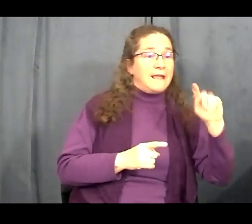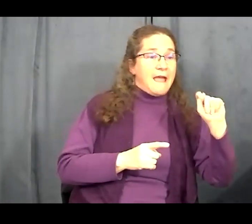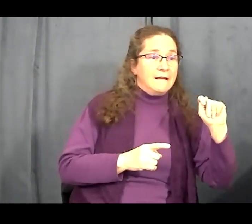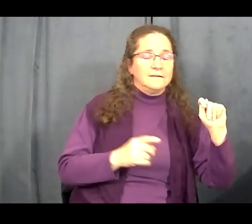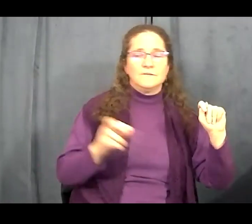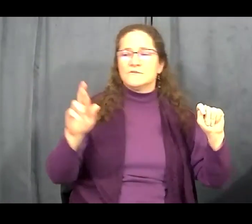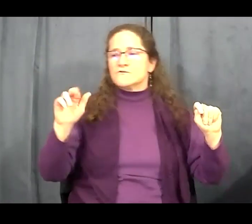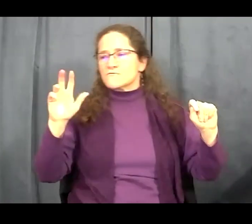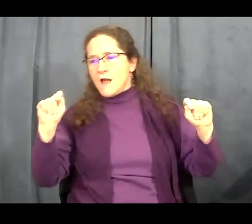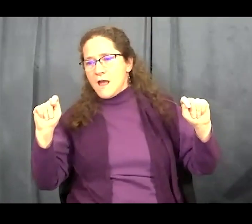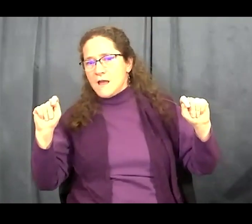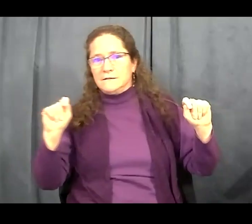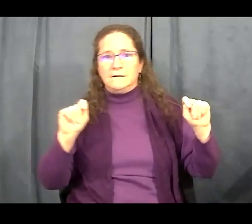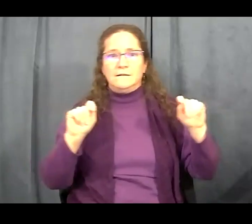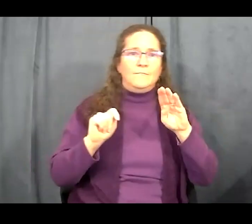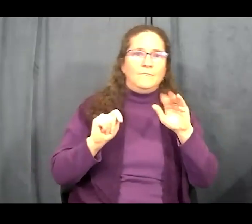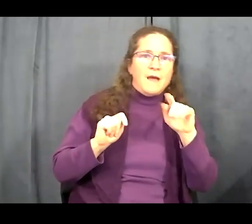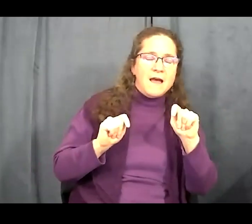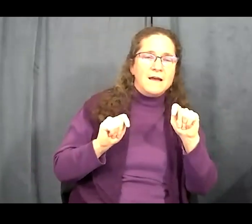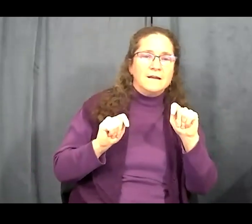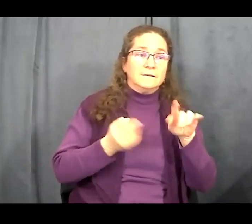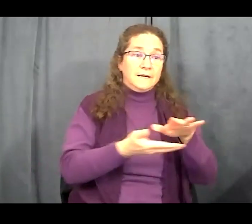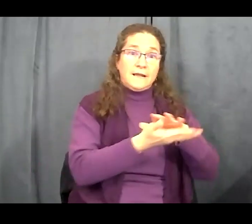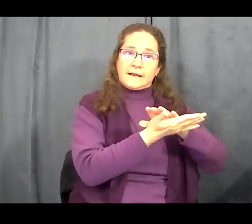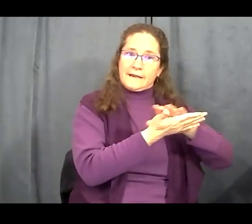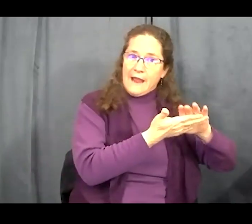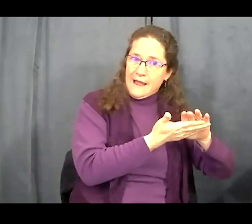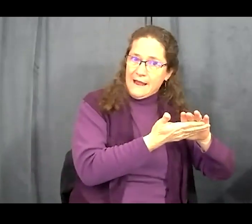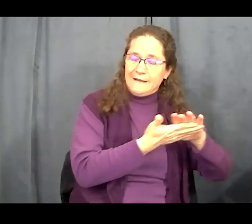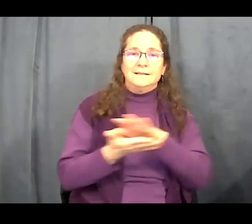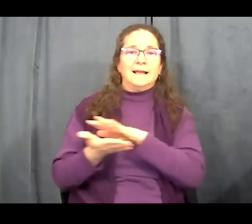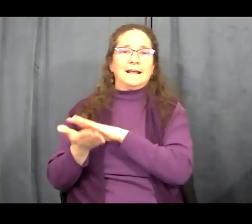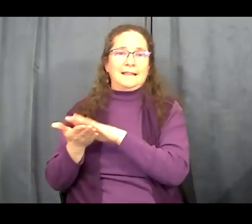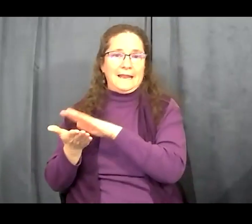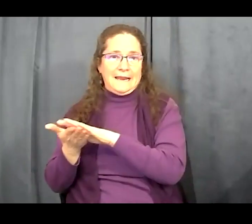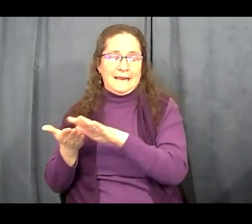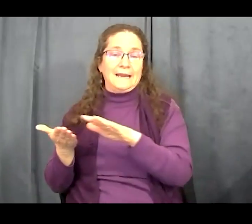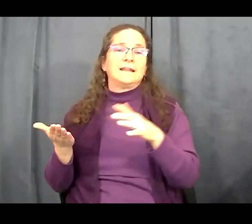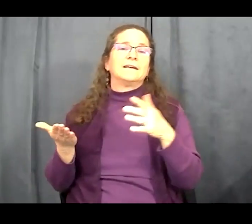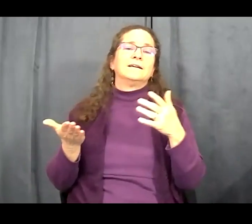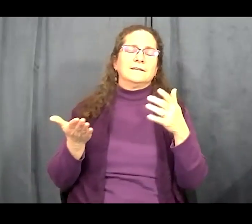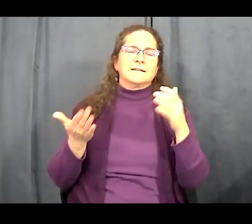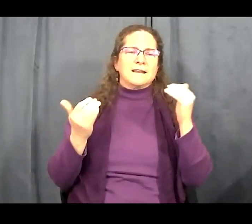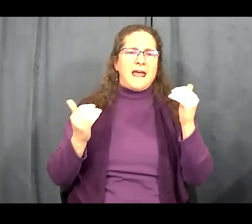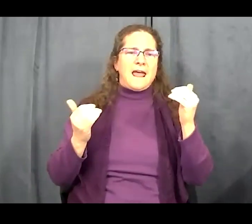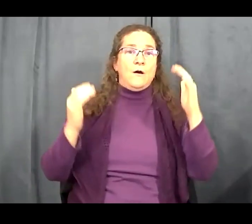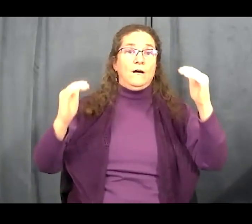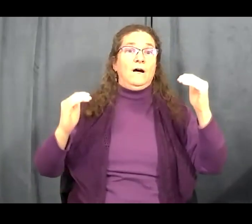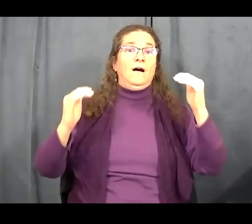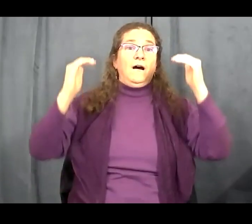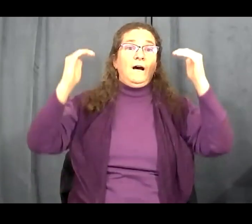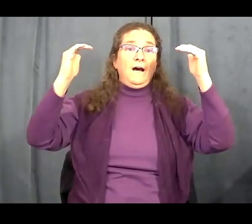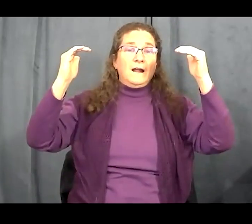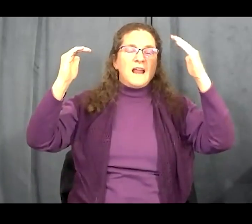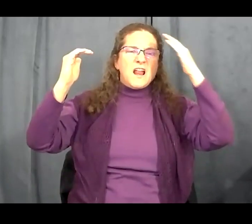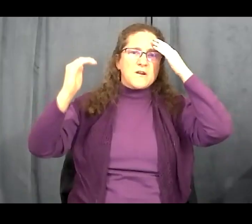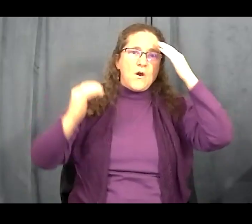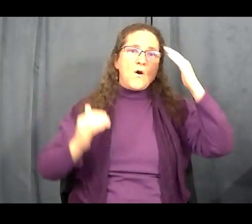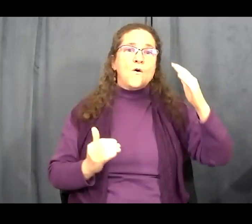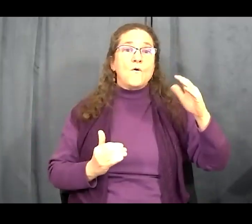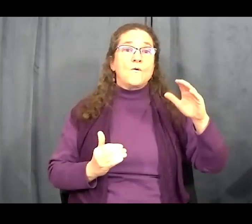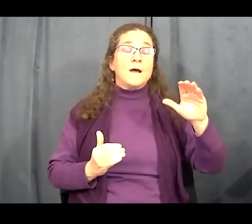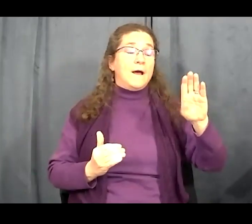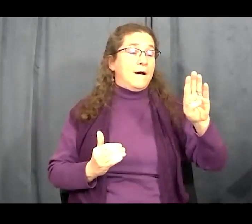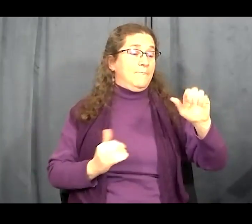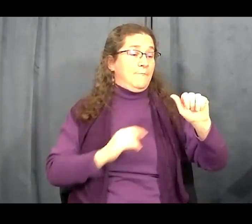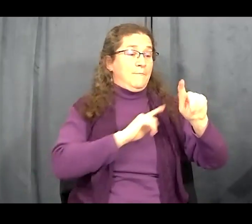bat. And then at the higher level of comprehension, now I know bat has 2 different uses, such as the